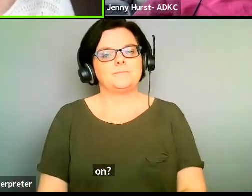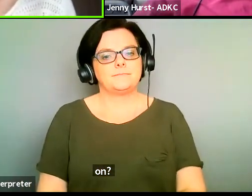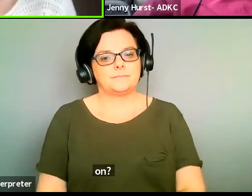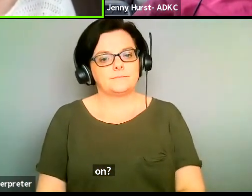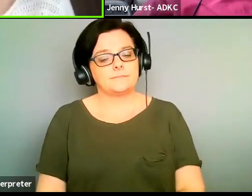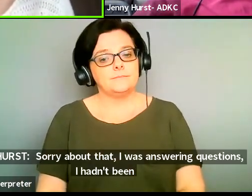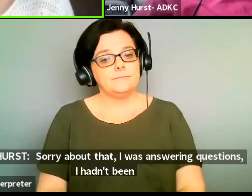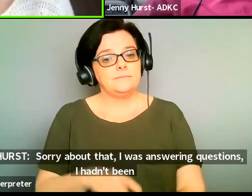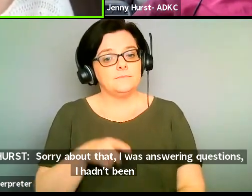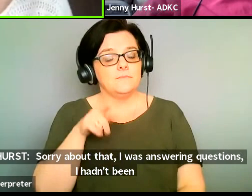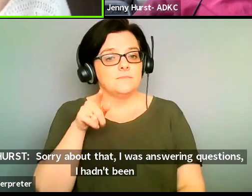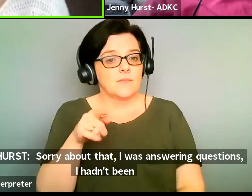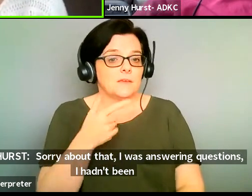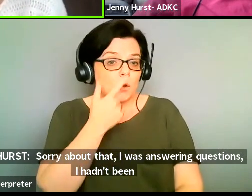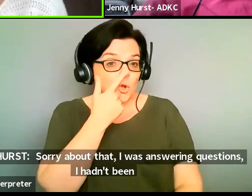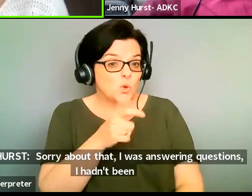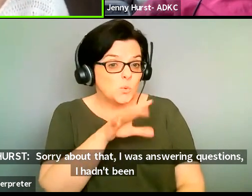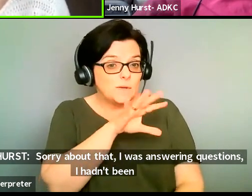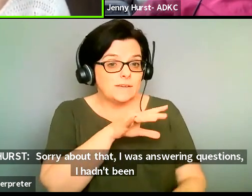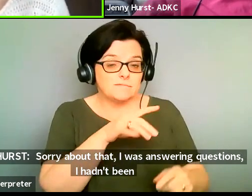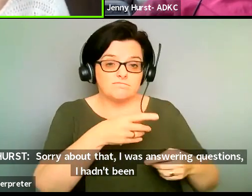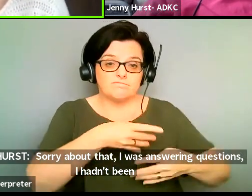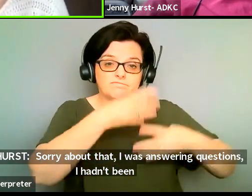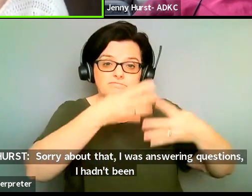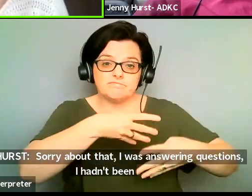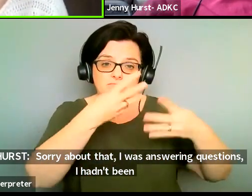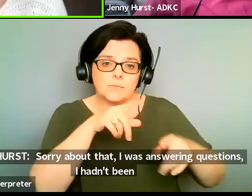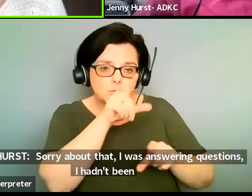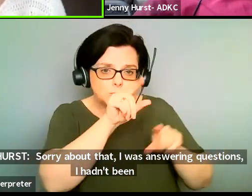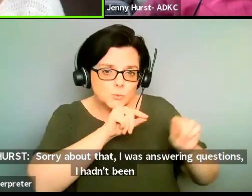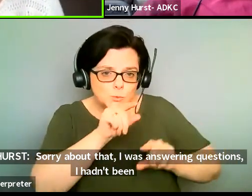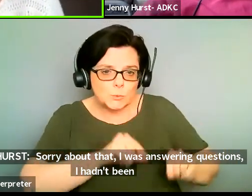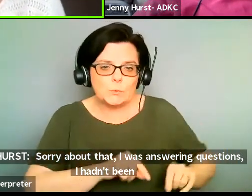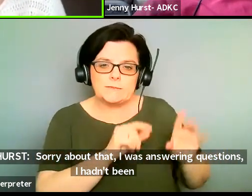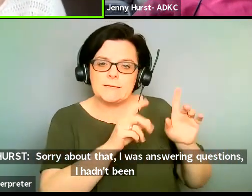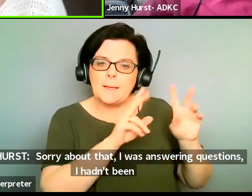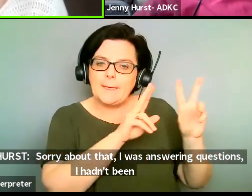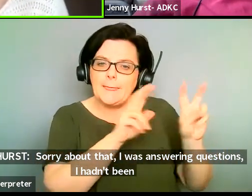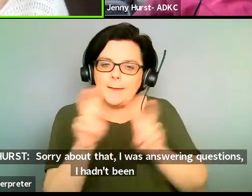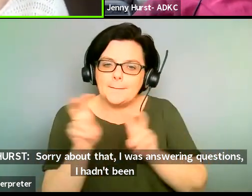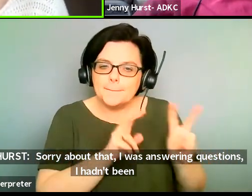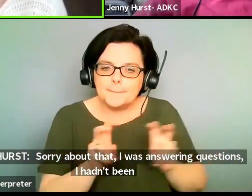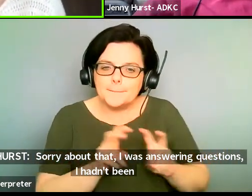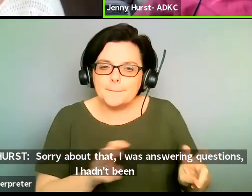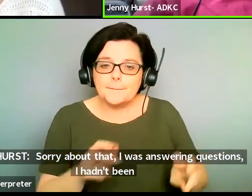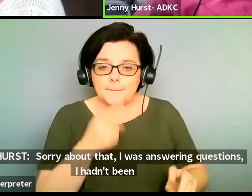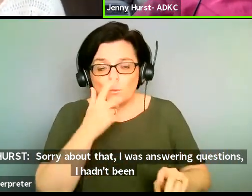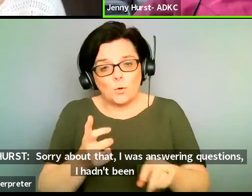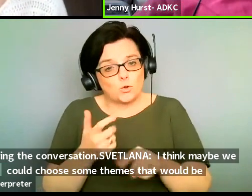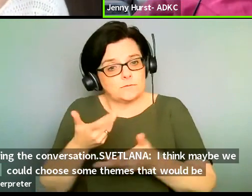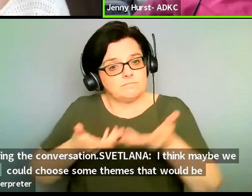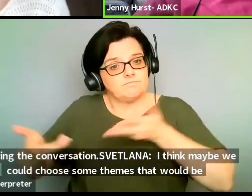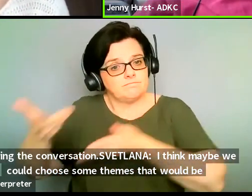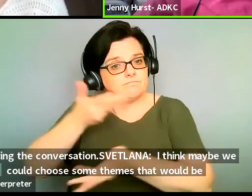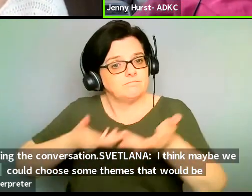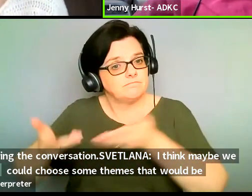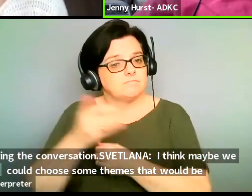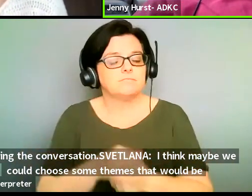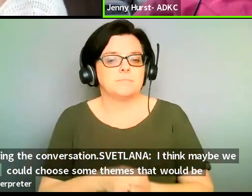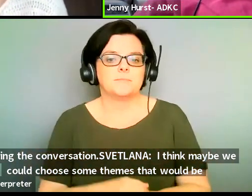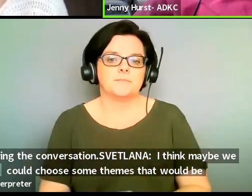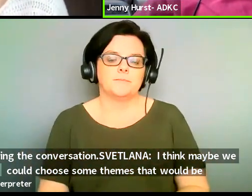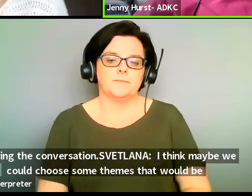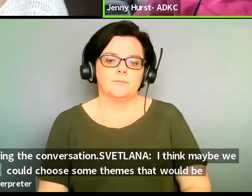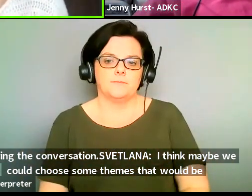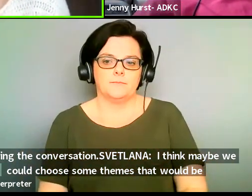could choose some themes that that would be interesting to address. So I think